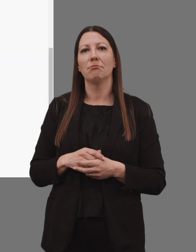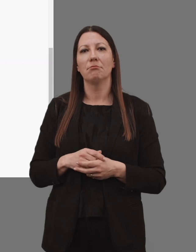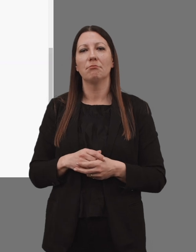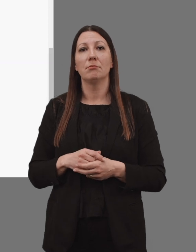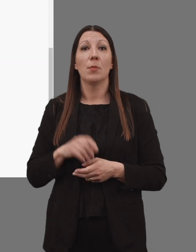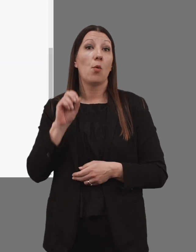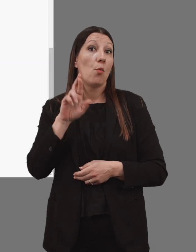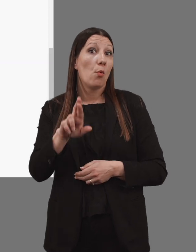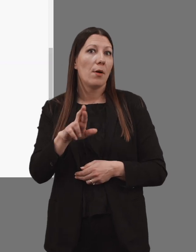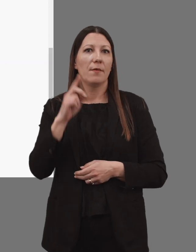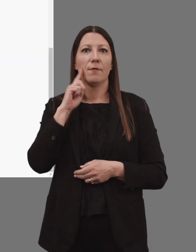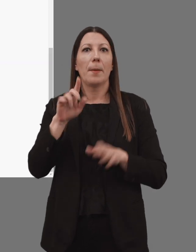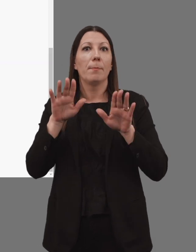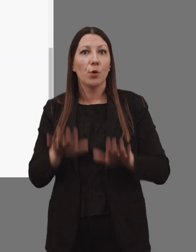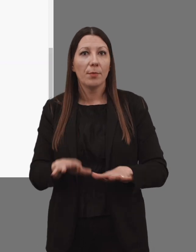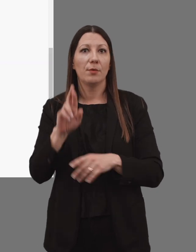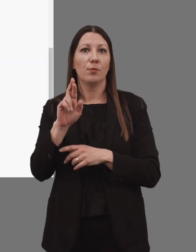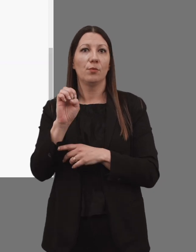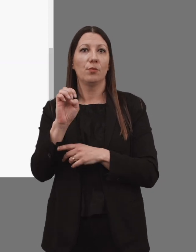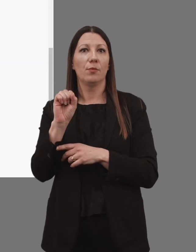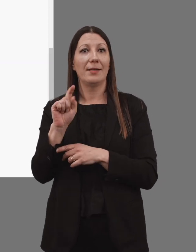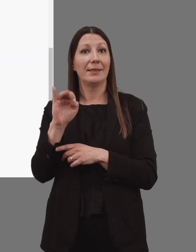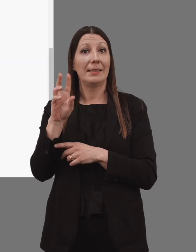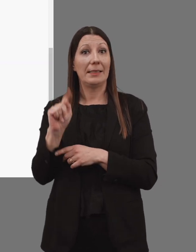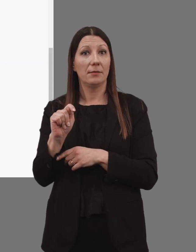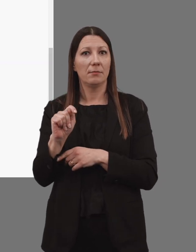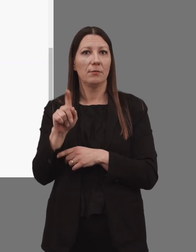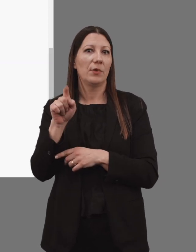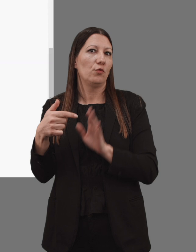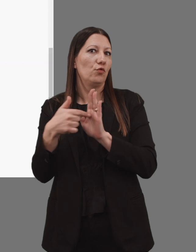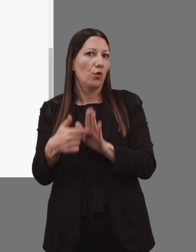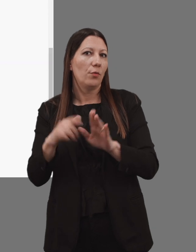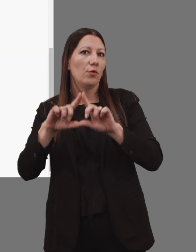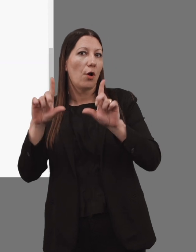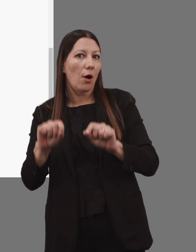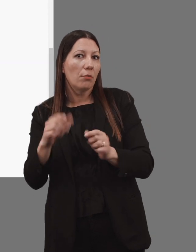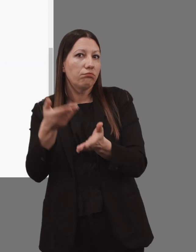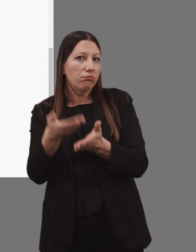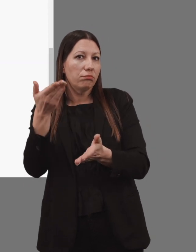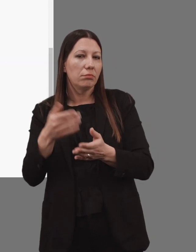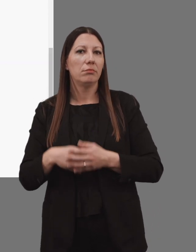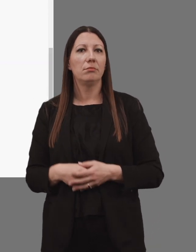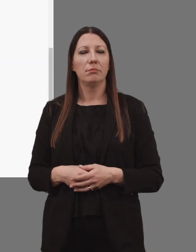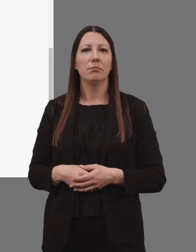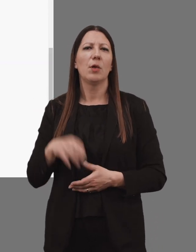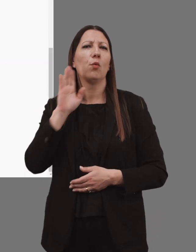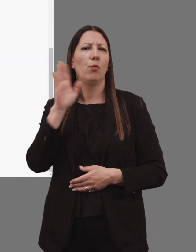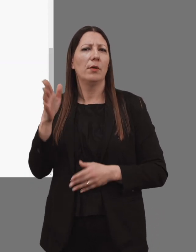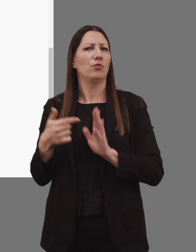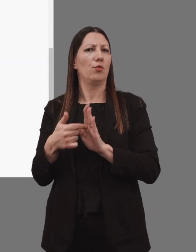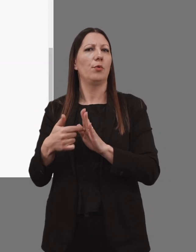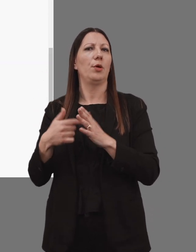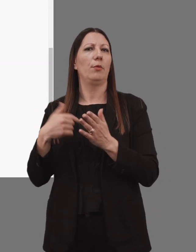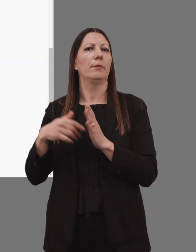a permanent resident, you would have to upload your permanent resident card. Basically, it'll have a list here,